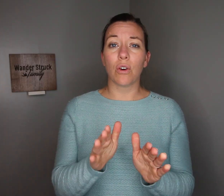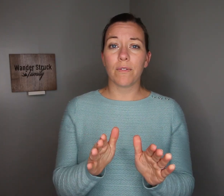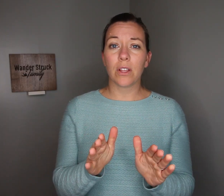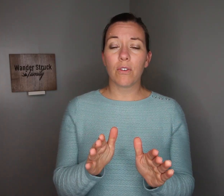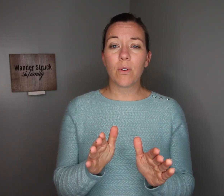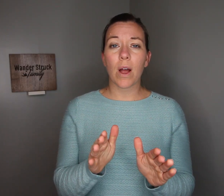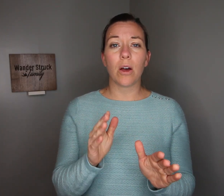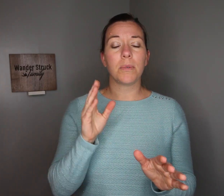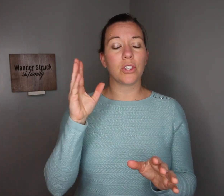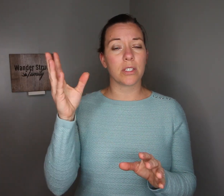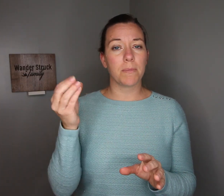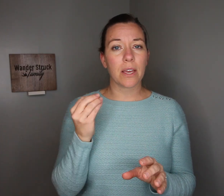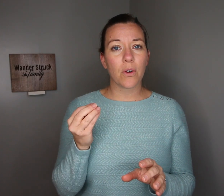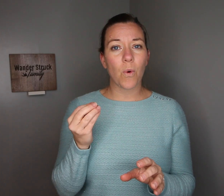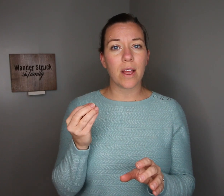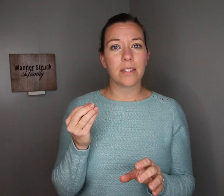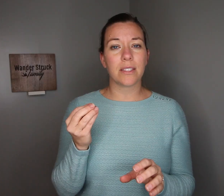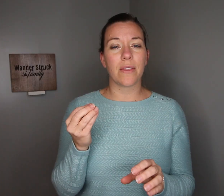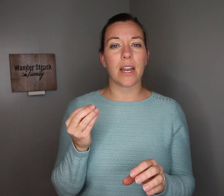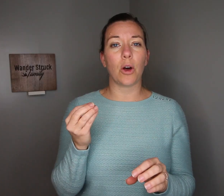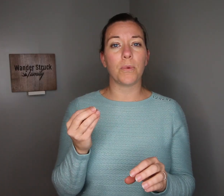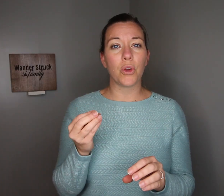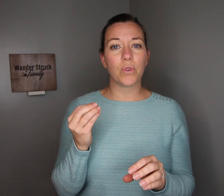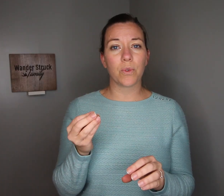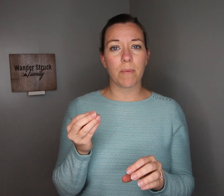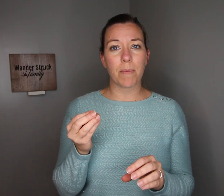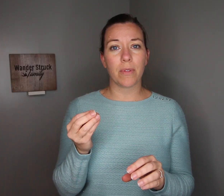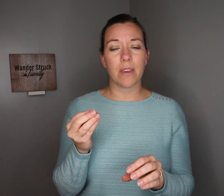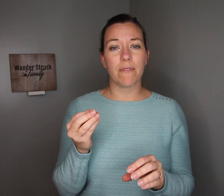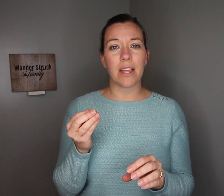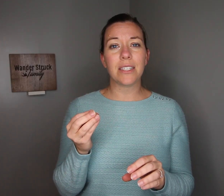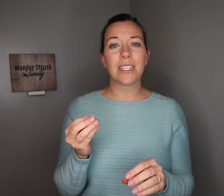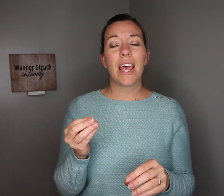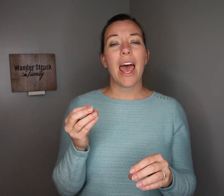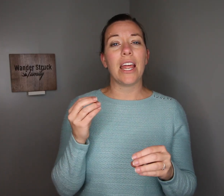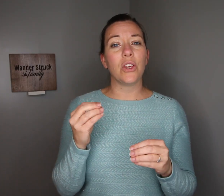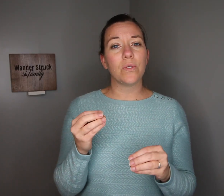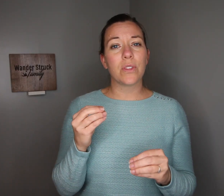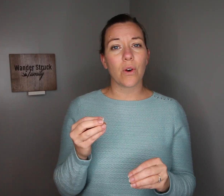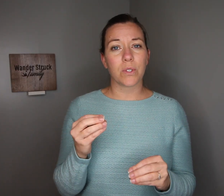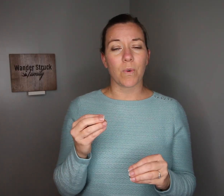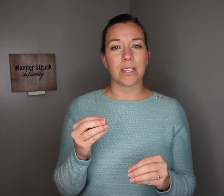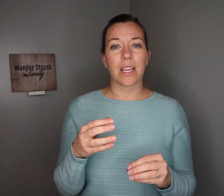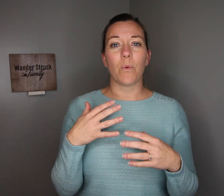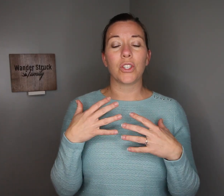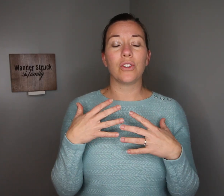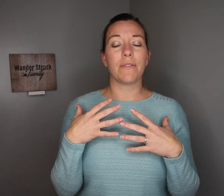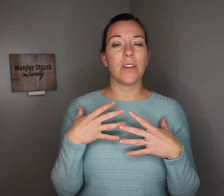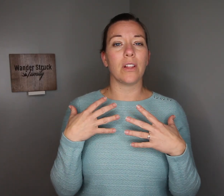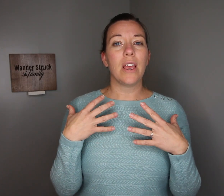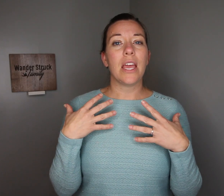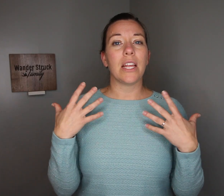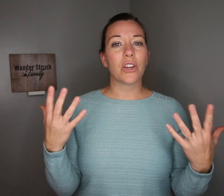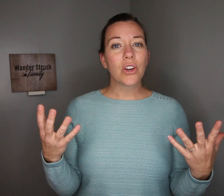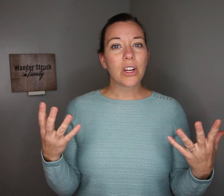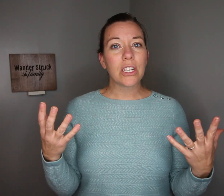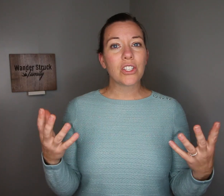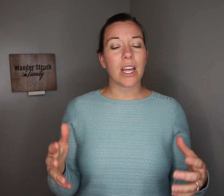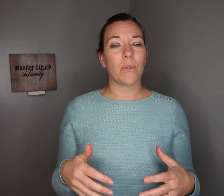feel overwhelmed. Just pick the ones that help you to remember the event and use those ones. I want you to feel encouraged and I want